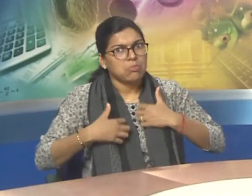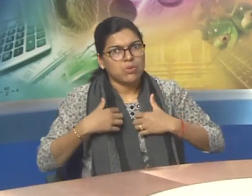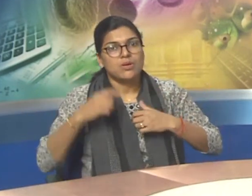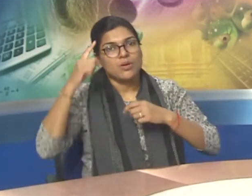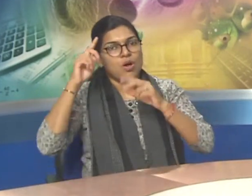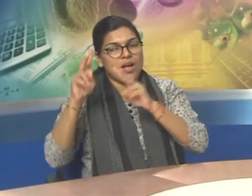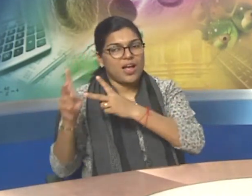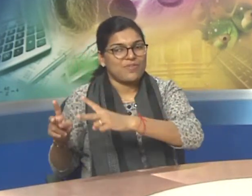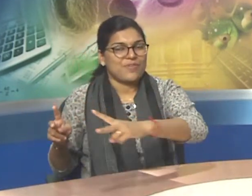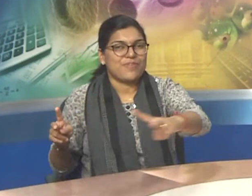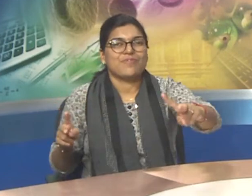and